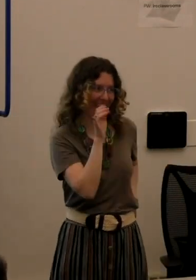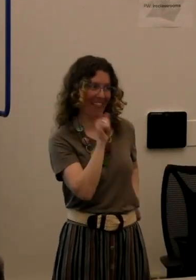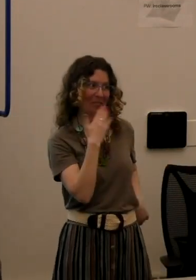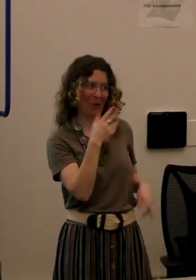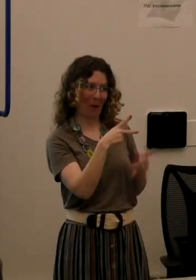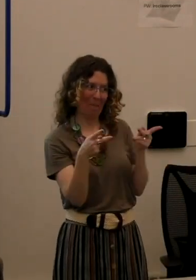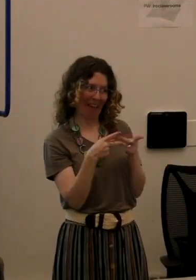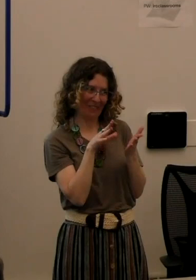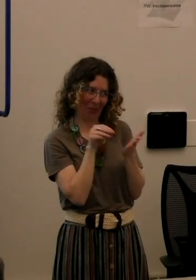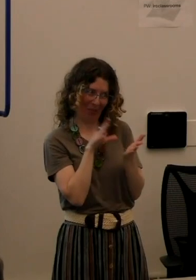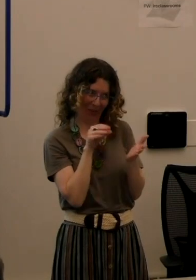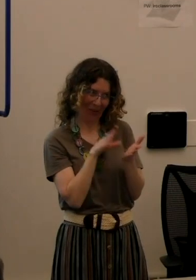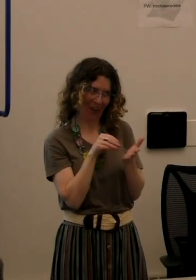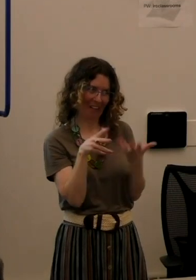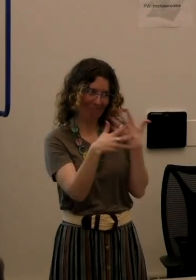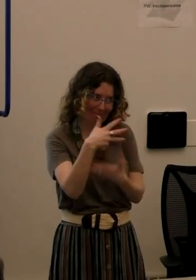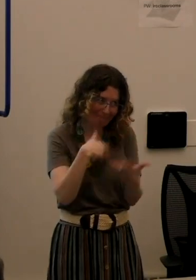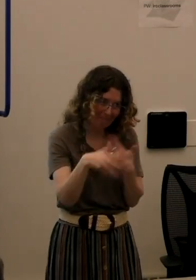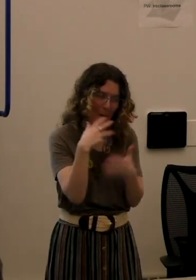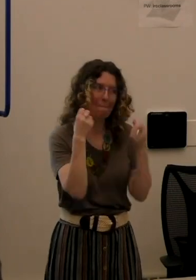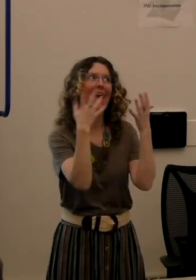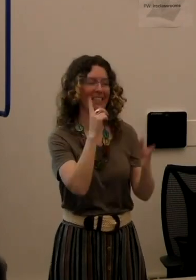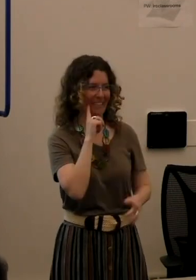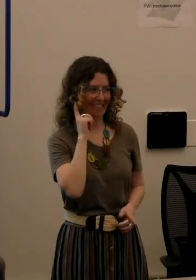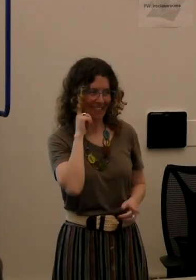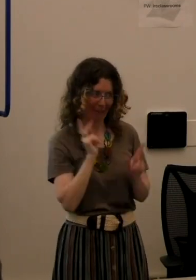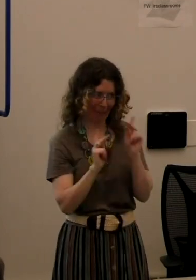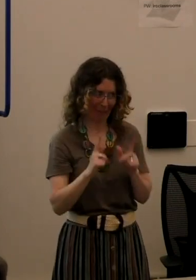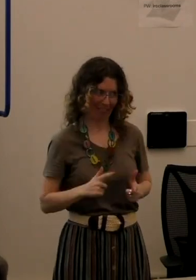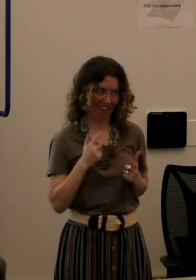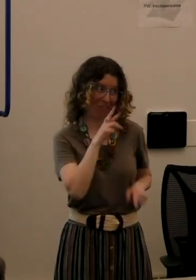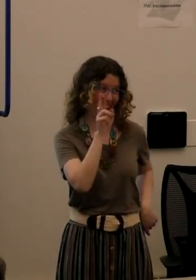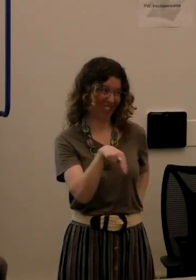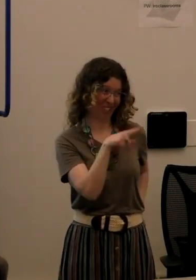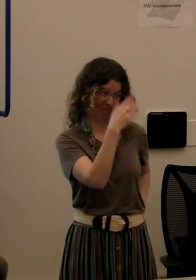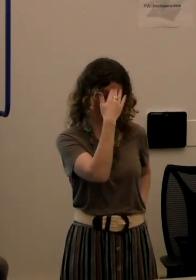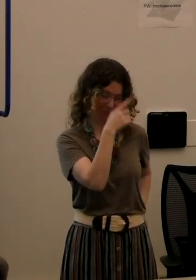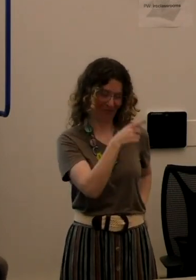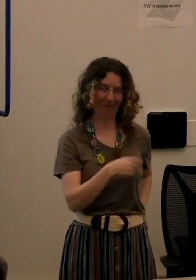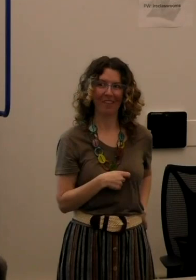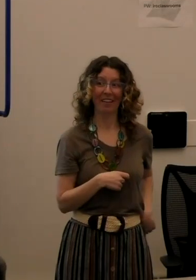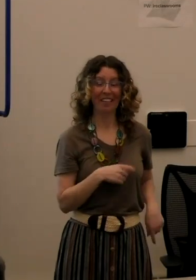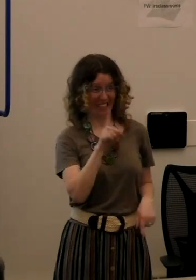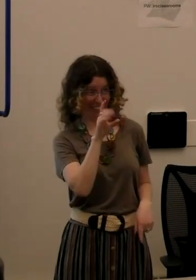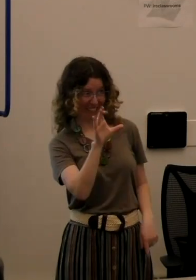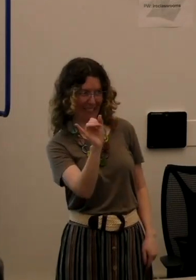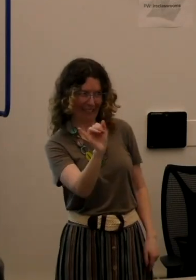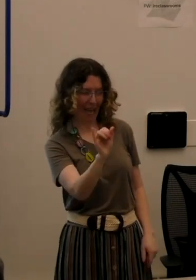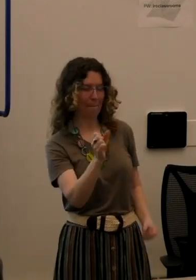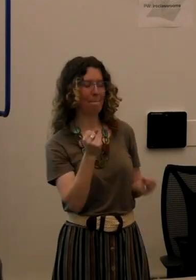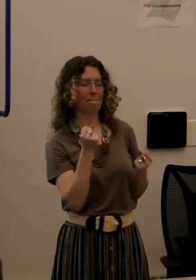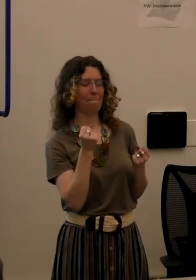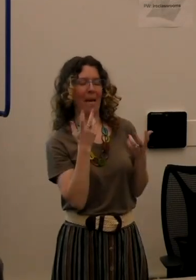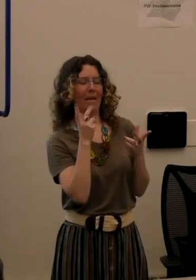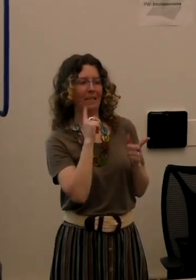NTID. So that's a great place to learn, assimilate, be around deaf people, and live there in Rochester